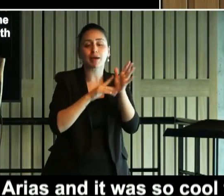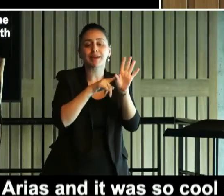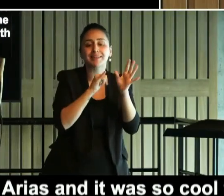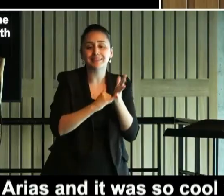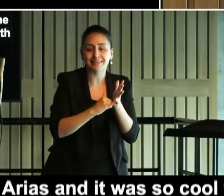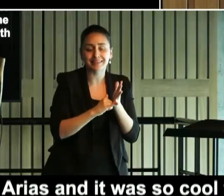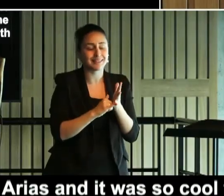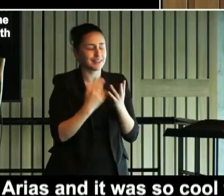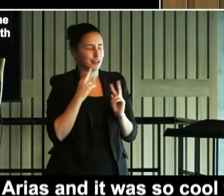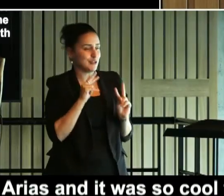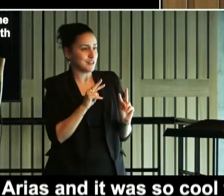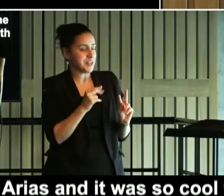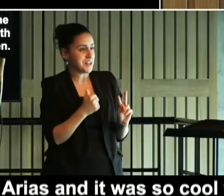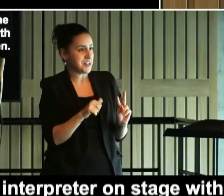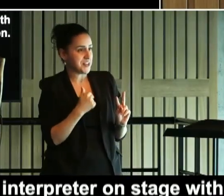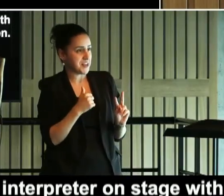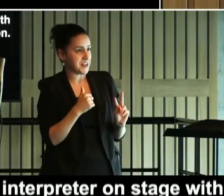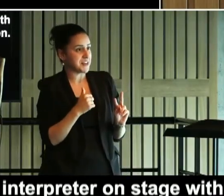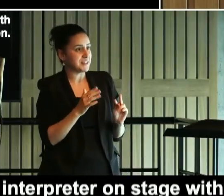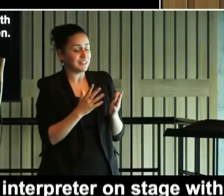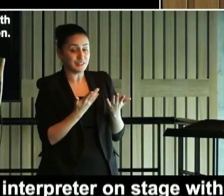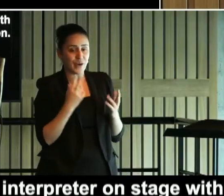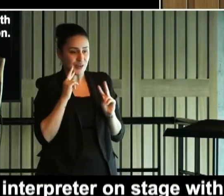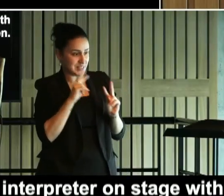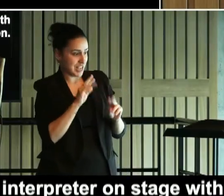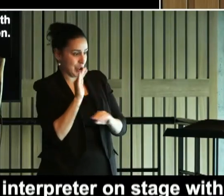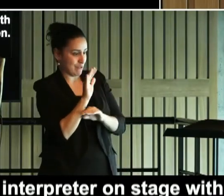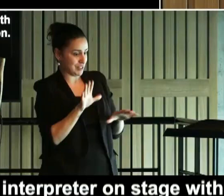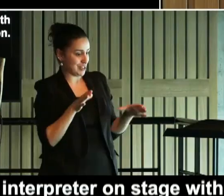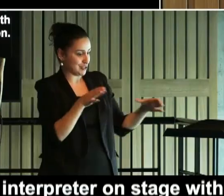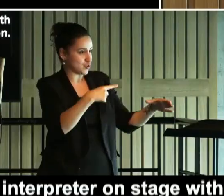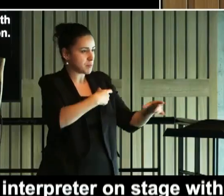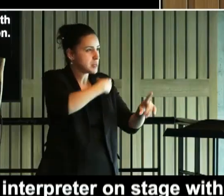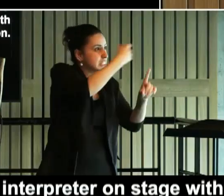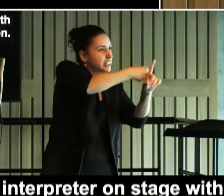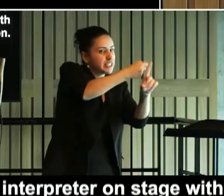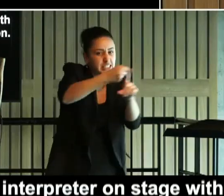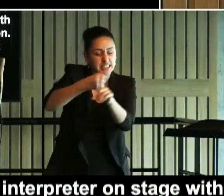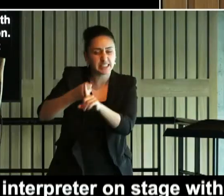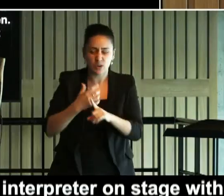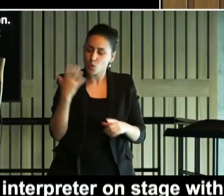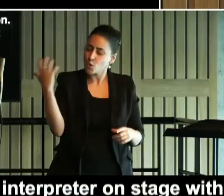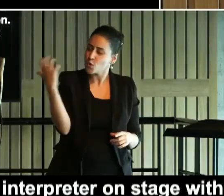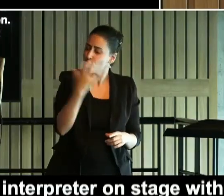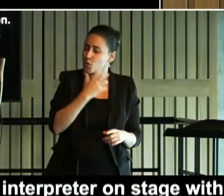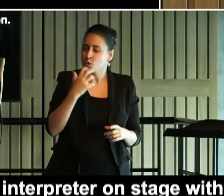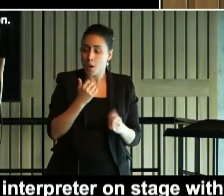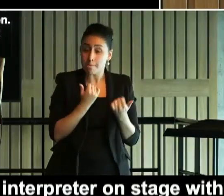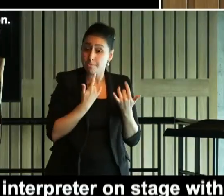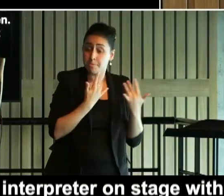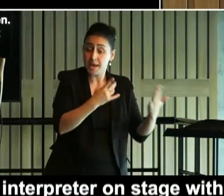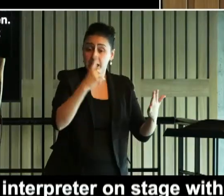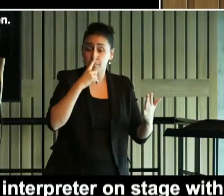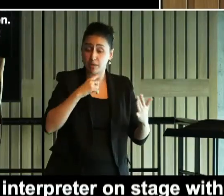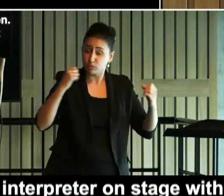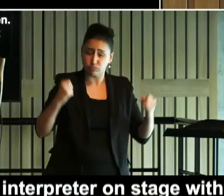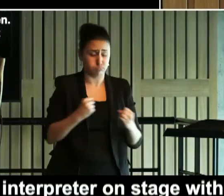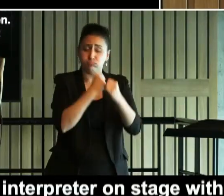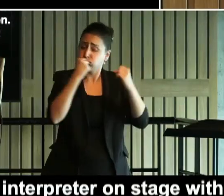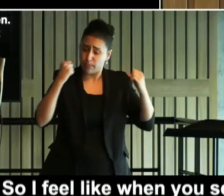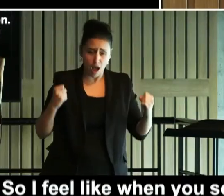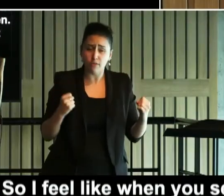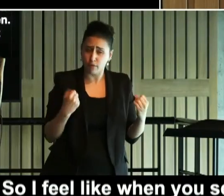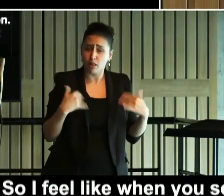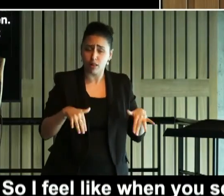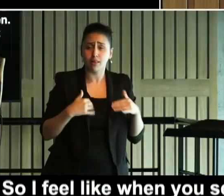I feel like when you see a coalition doing that together, that's what can happen. And also in the UK,